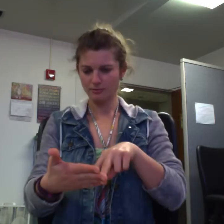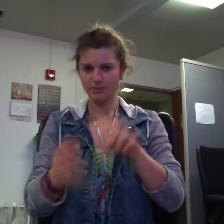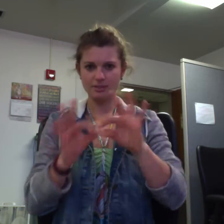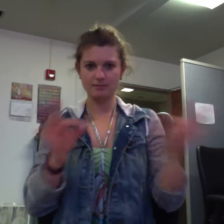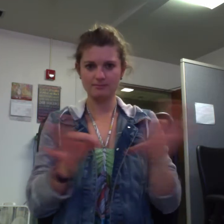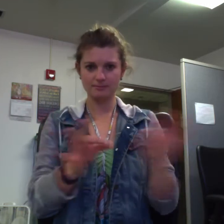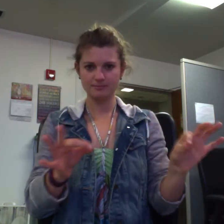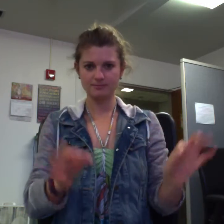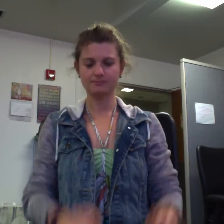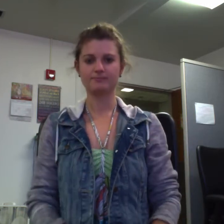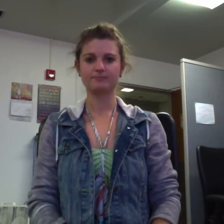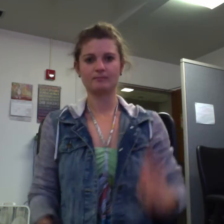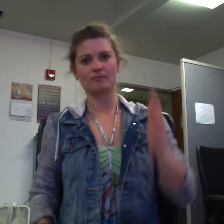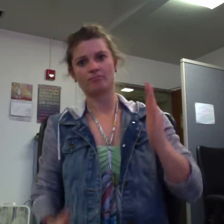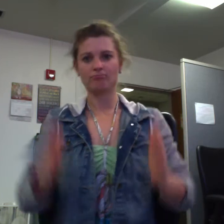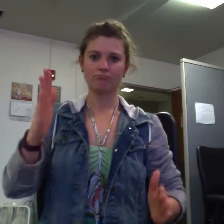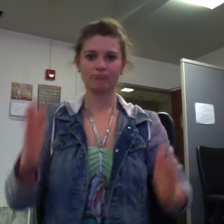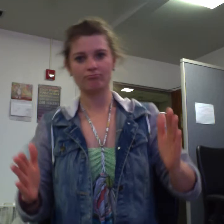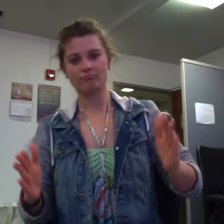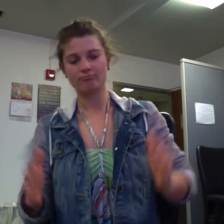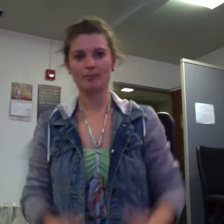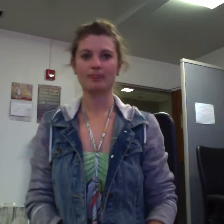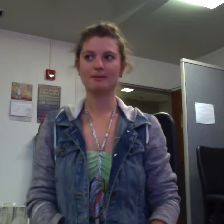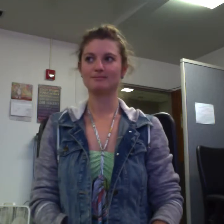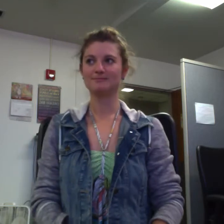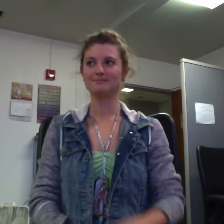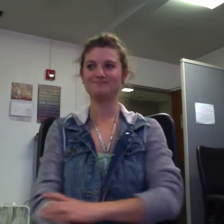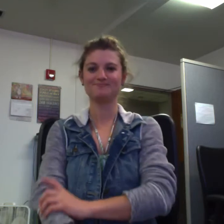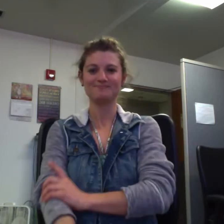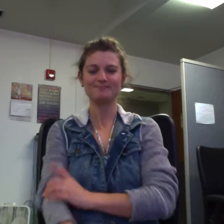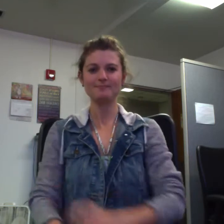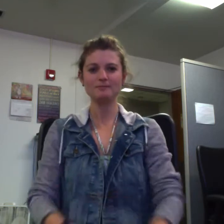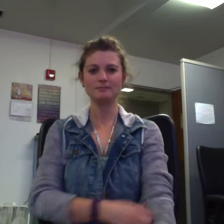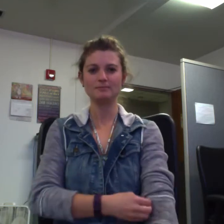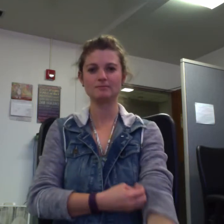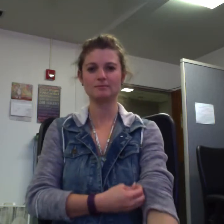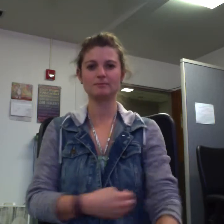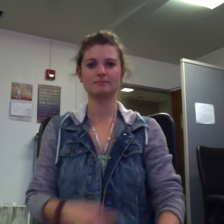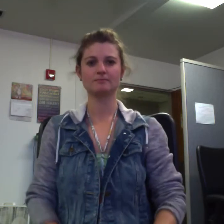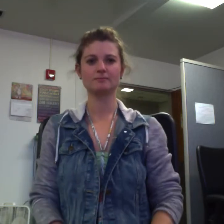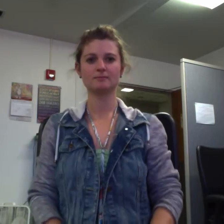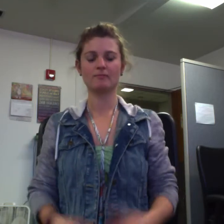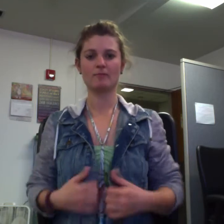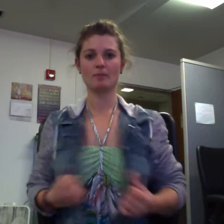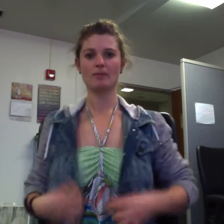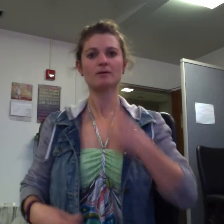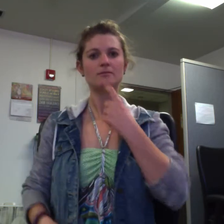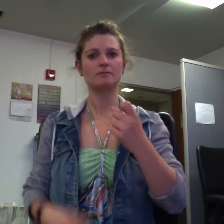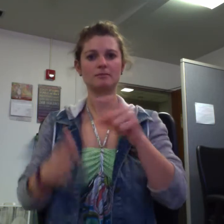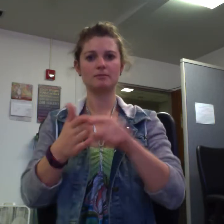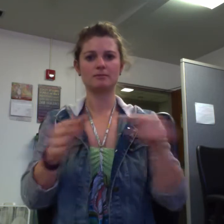Here's how we could chunk that sentence when we read it. And I'm going to use these red lines to divide the sentence into